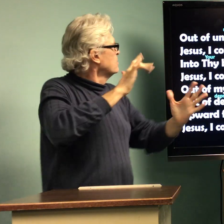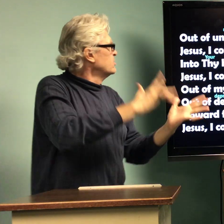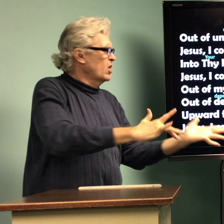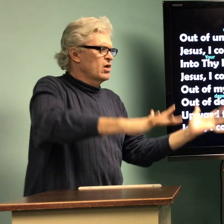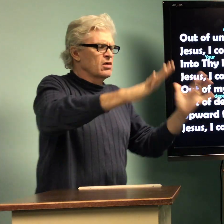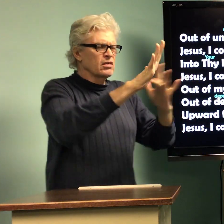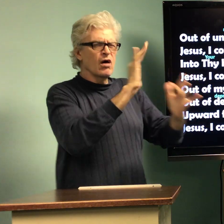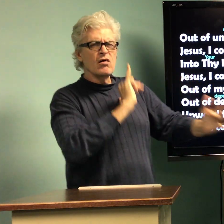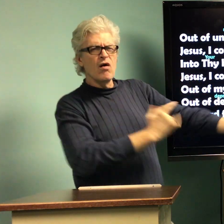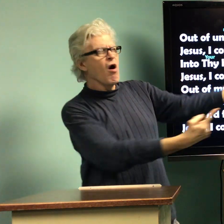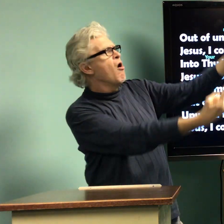Jesus, I come.